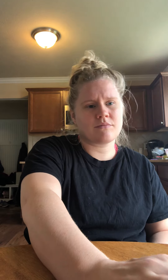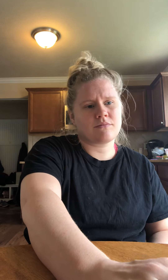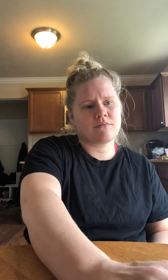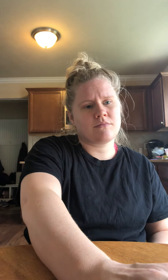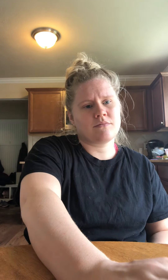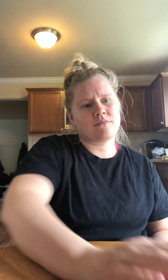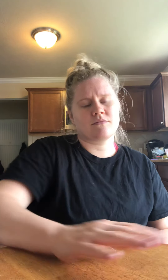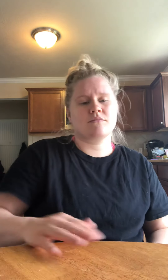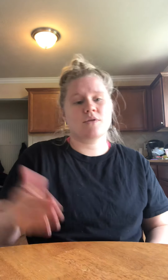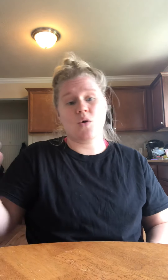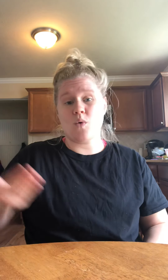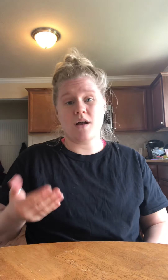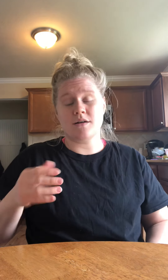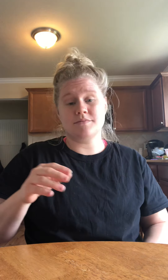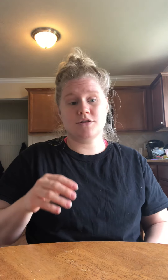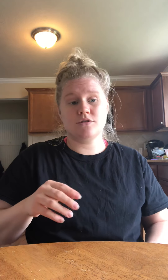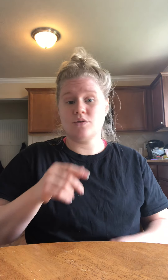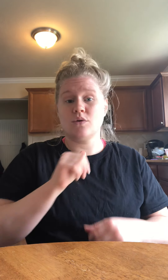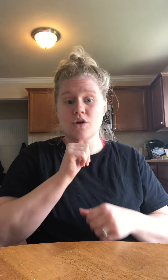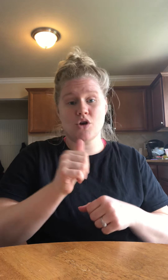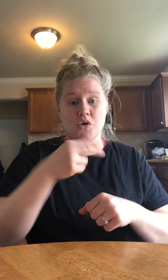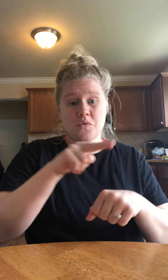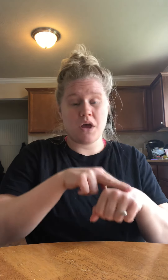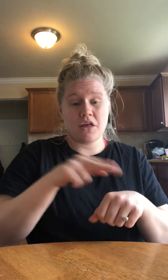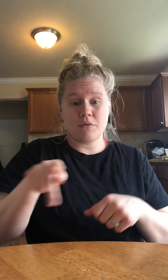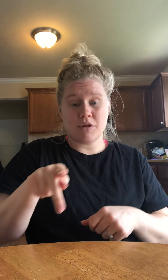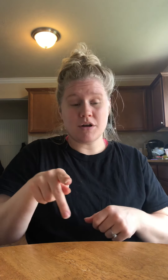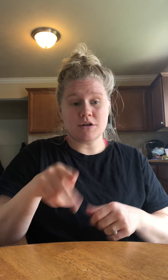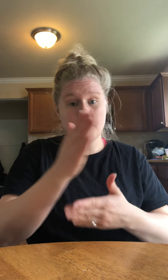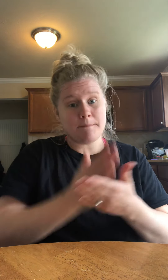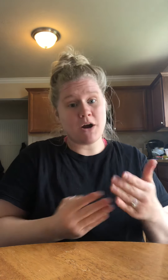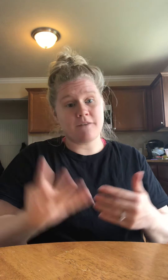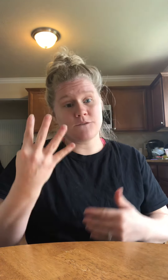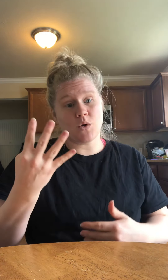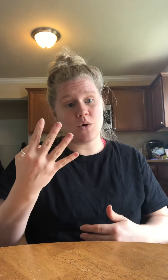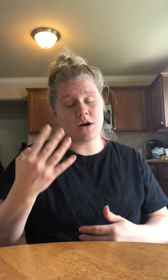Welcome to Irregular Plurals Part 4, the Mutant Plurals.